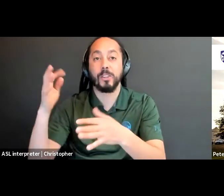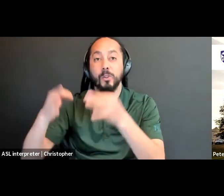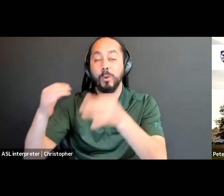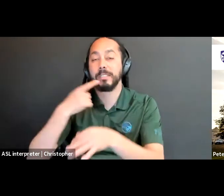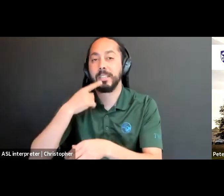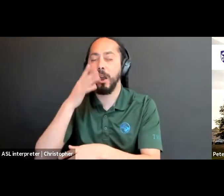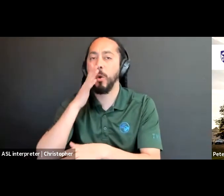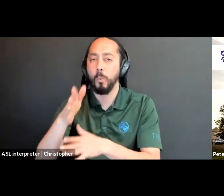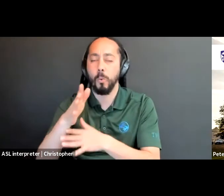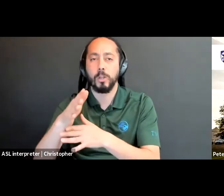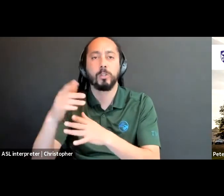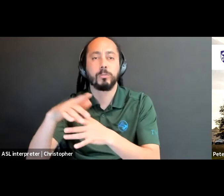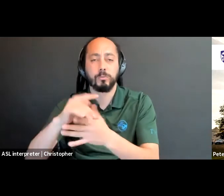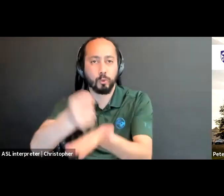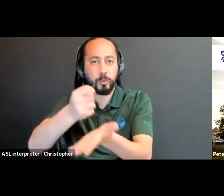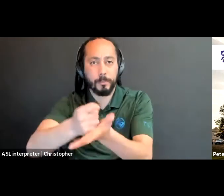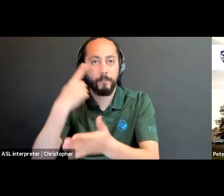so-called alienation.